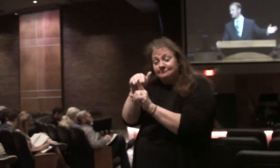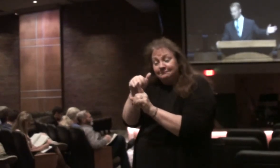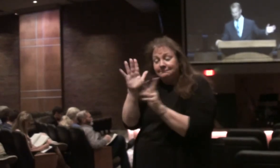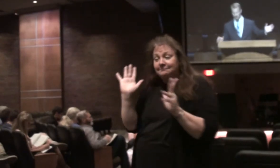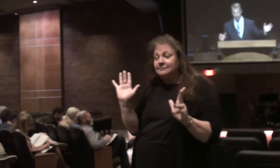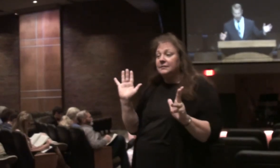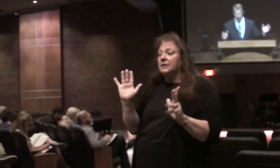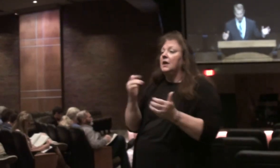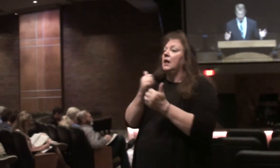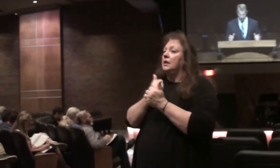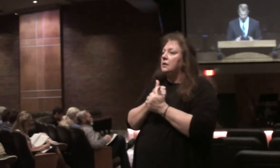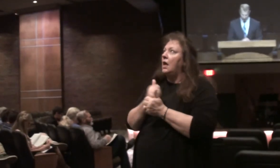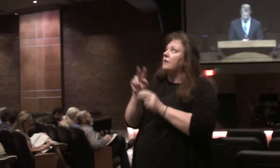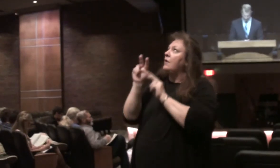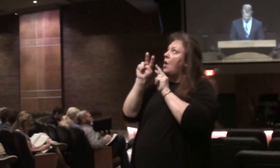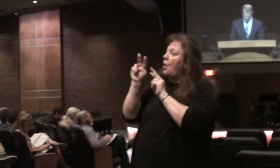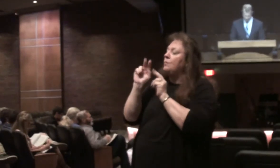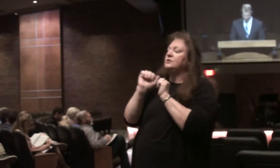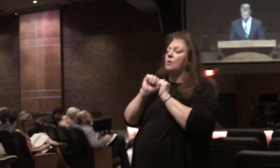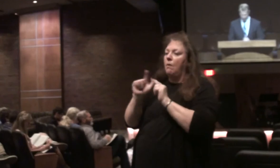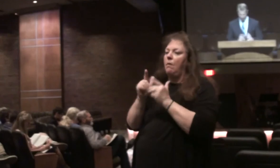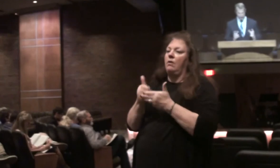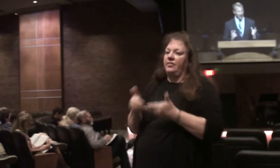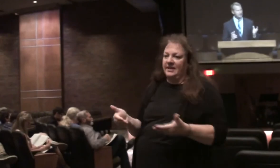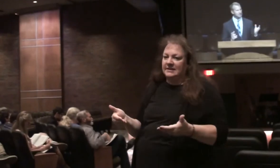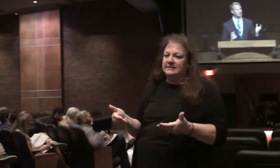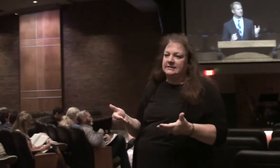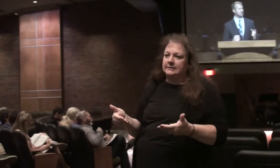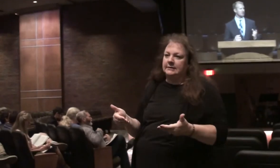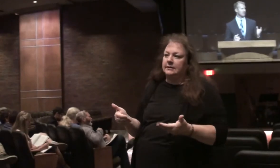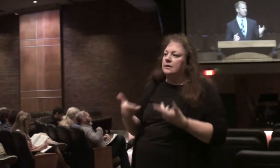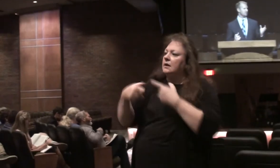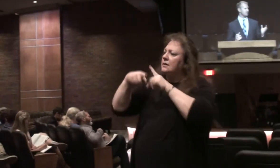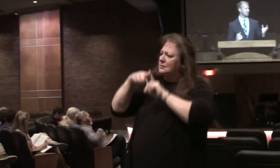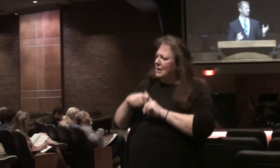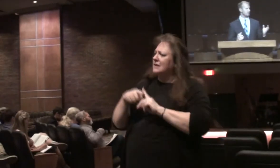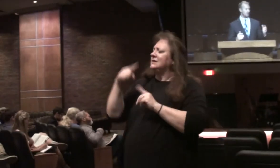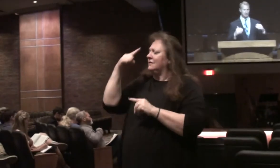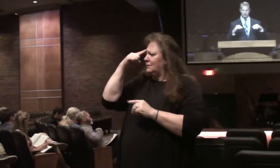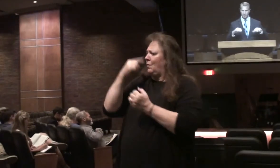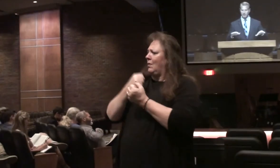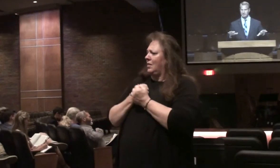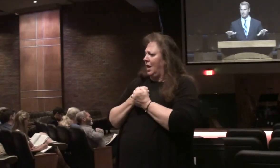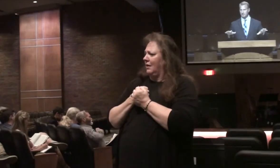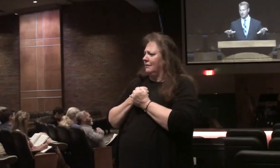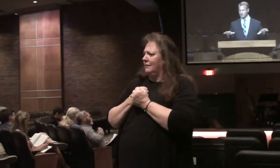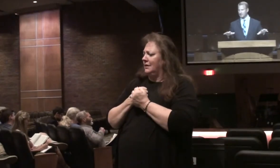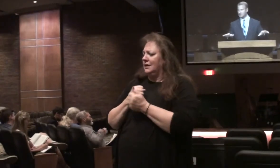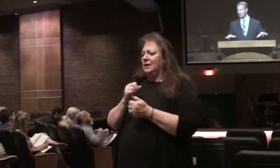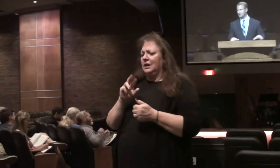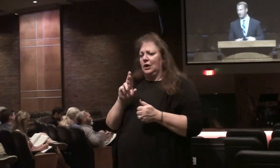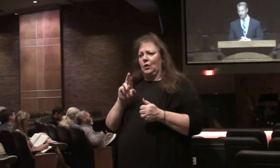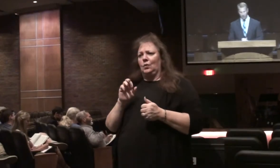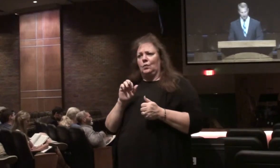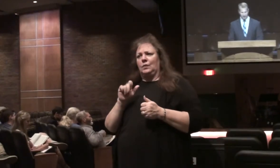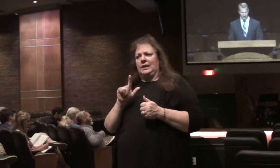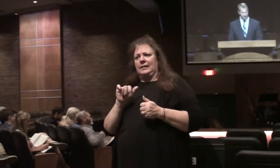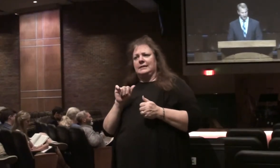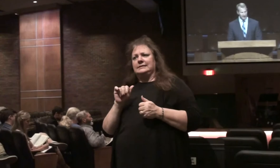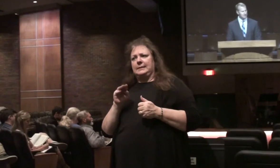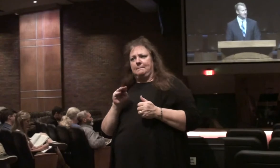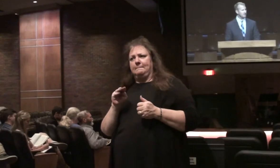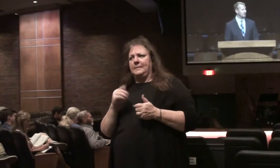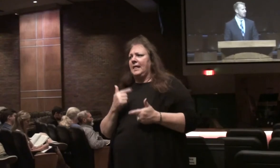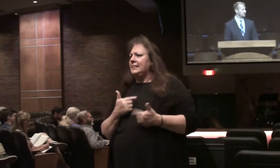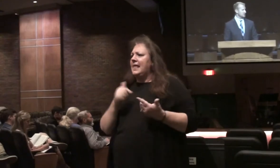then. Love hopes all things. You know, there's an optimism to love. There's a realism in a sense. I know this life